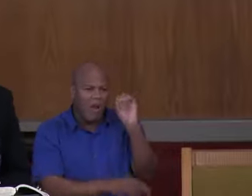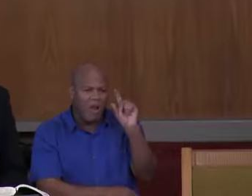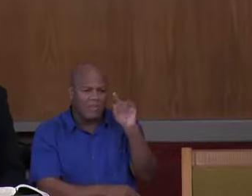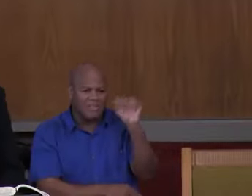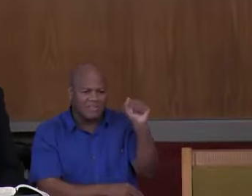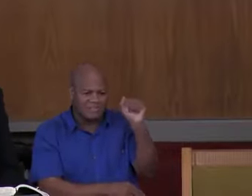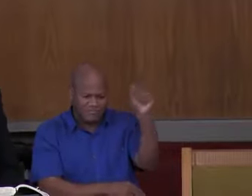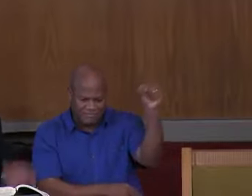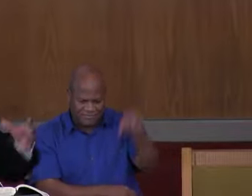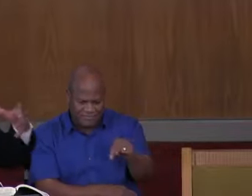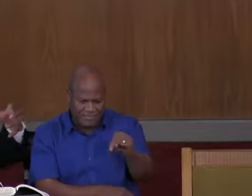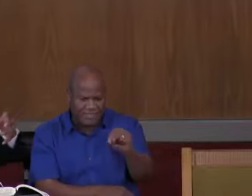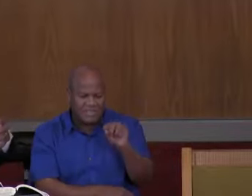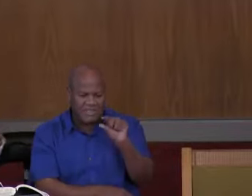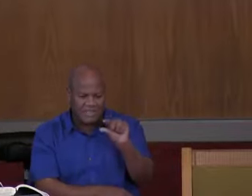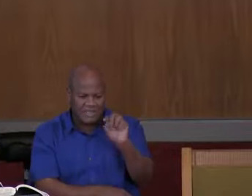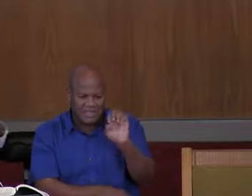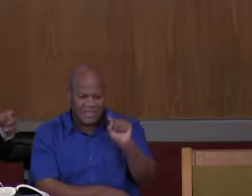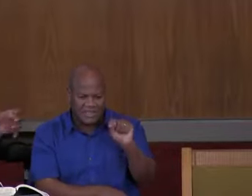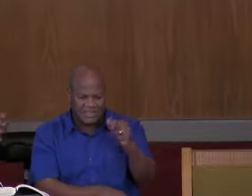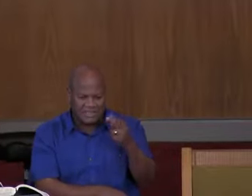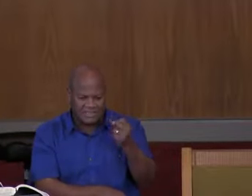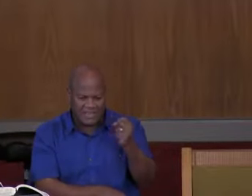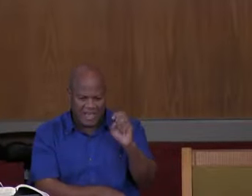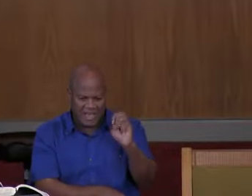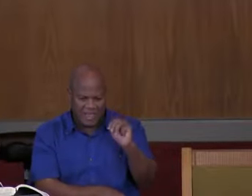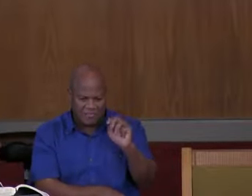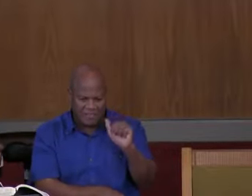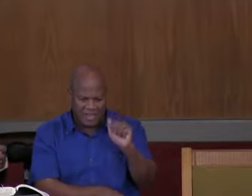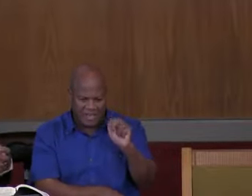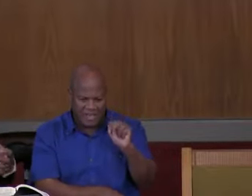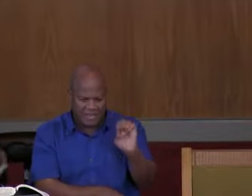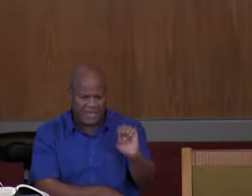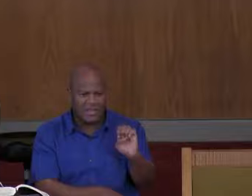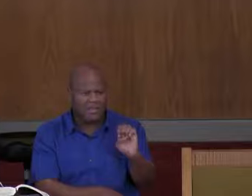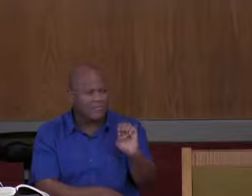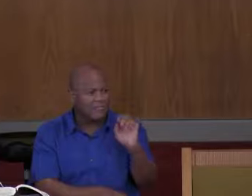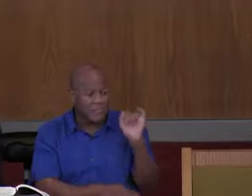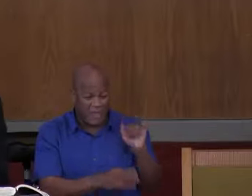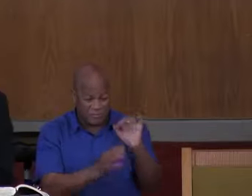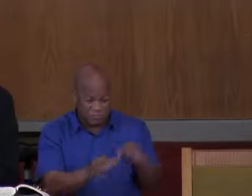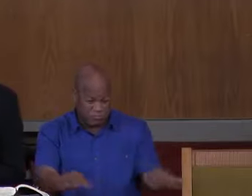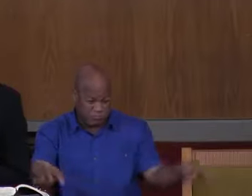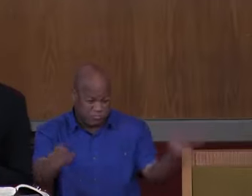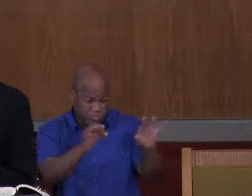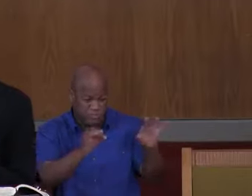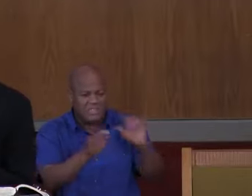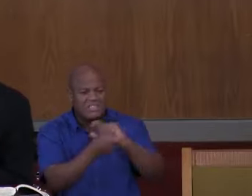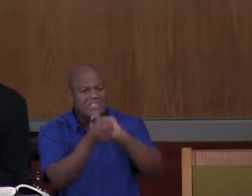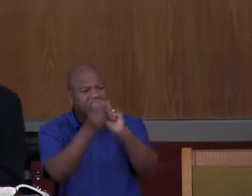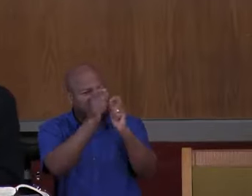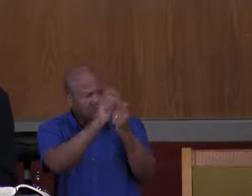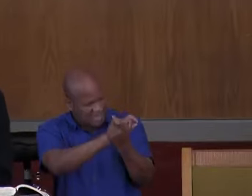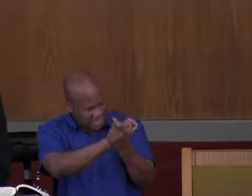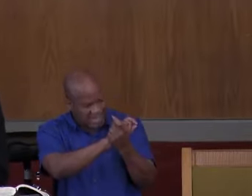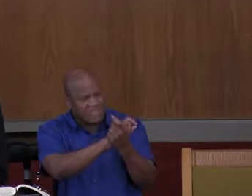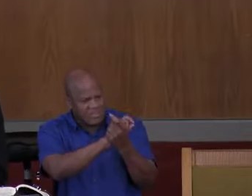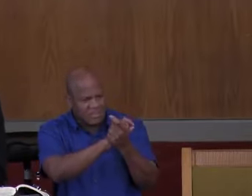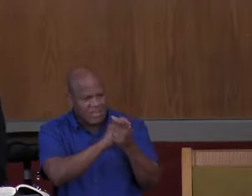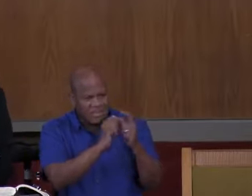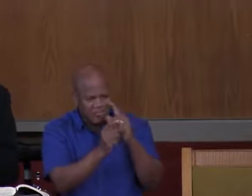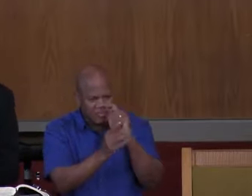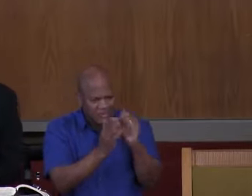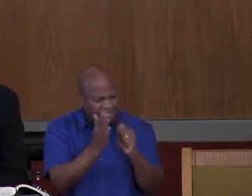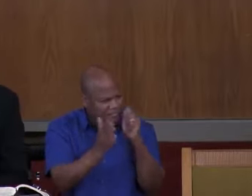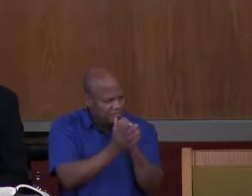Gethsemane. Mount Olivet plays a critical part, a pivotal place in the ministry of Jesus Christ.